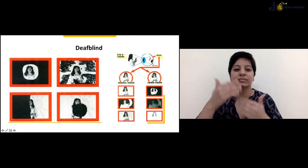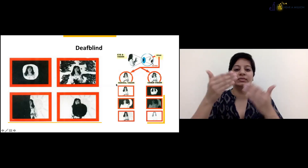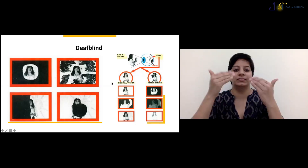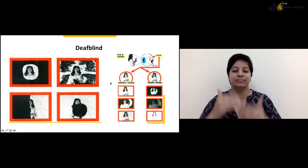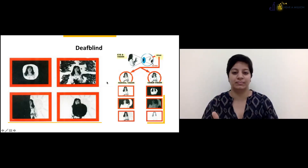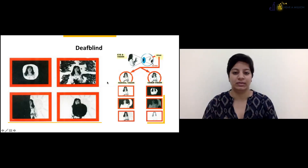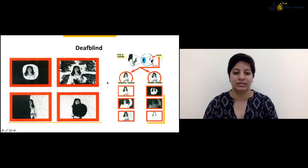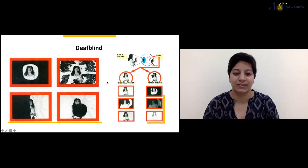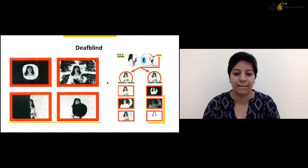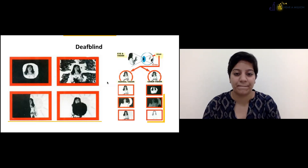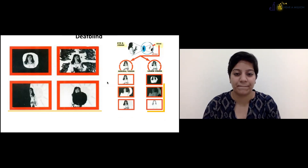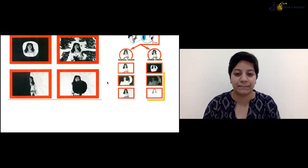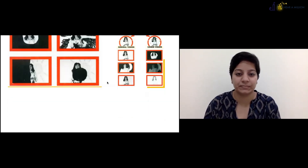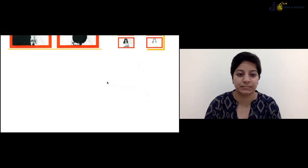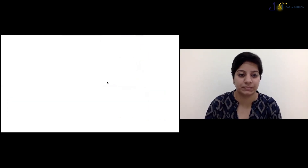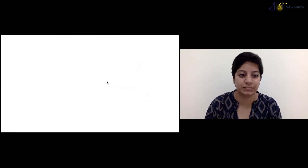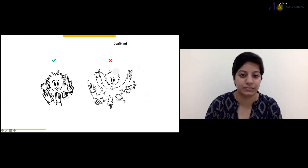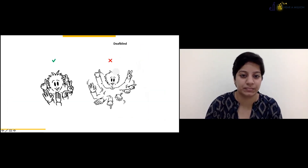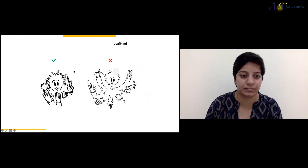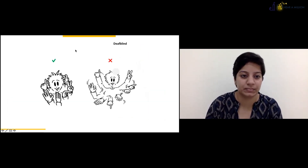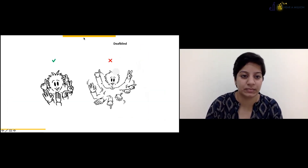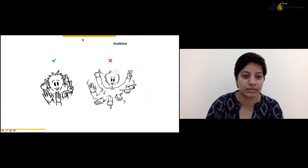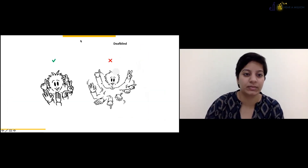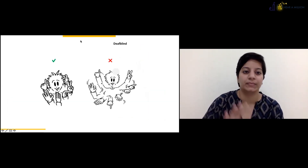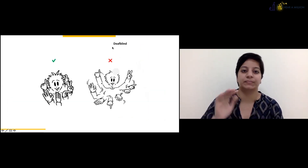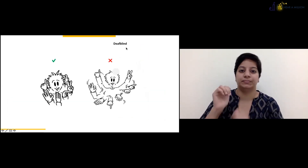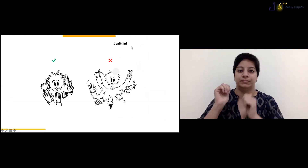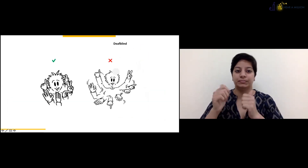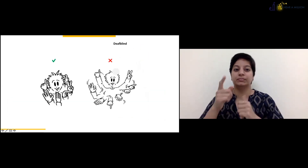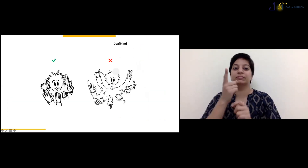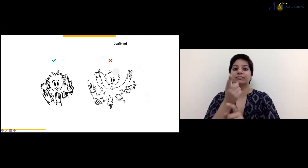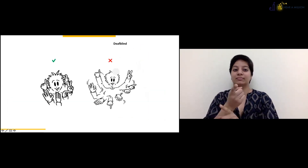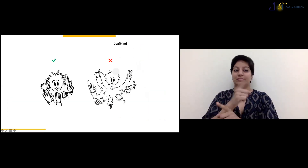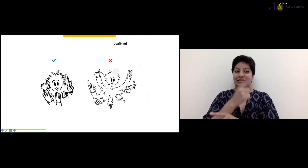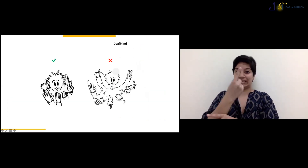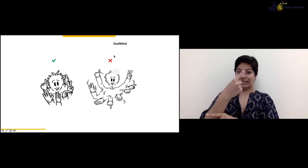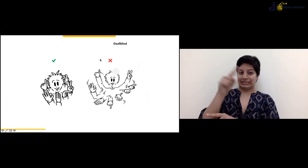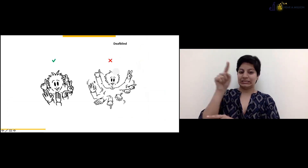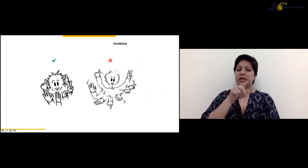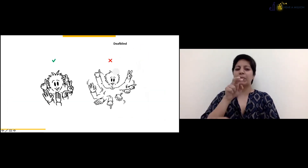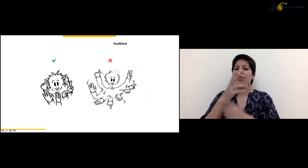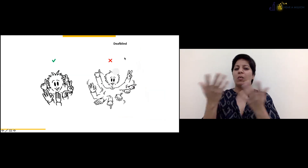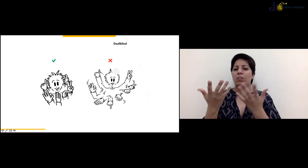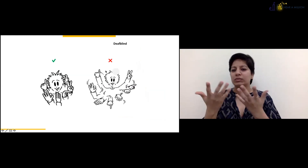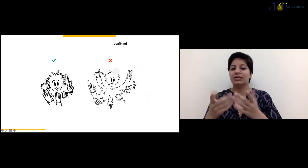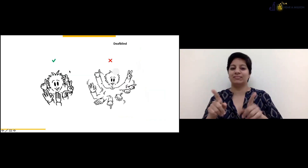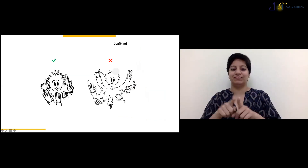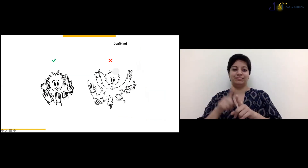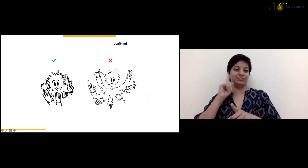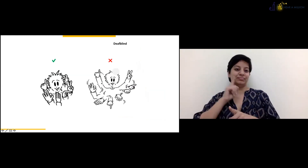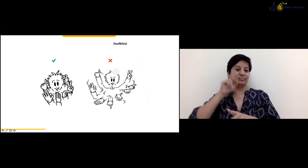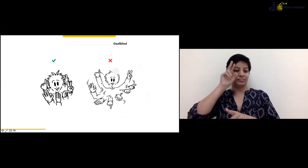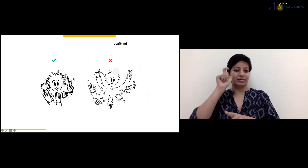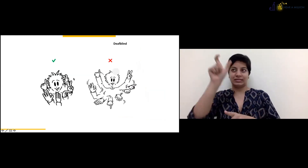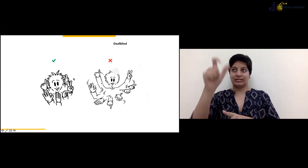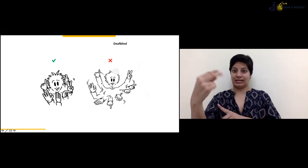brightness, high brightness, then I was not able to see. Can we go for the next slide? So you can see this right